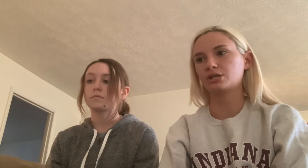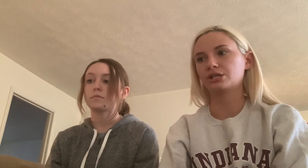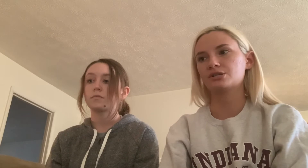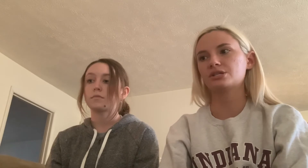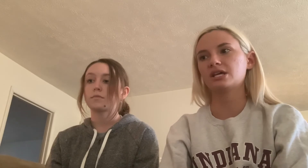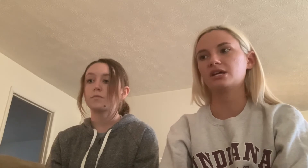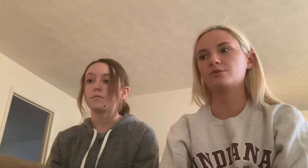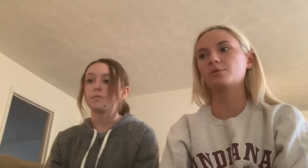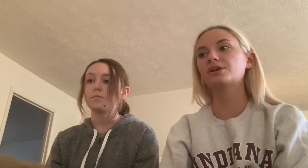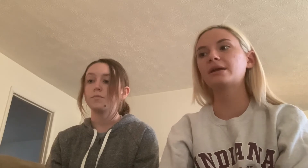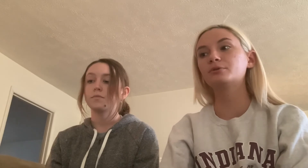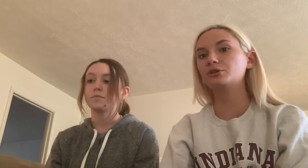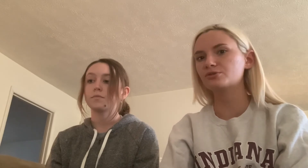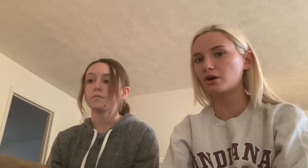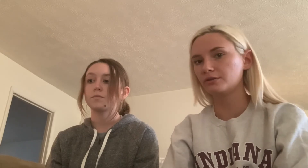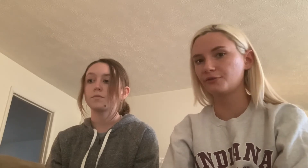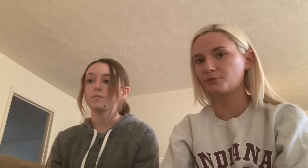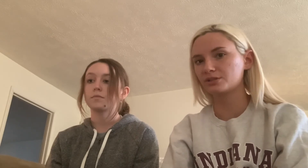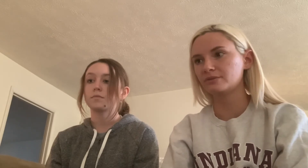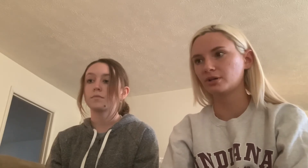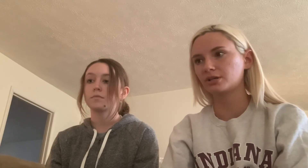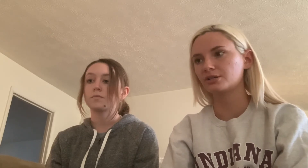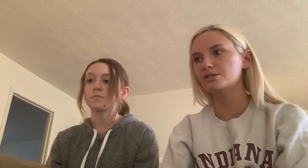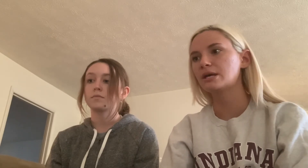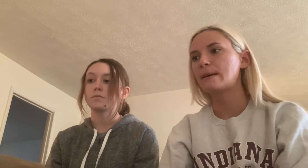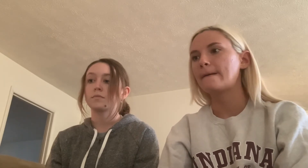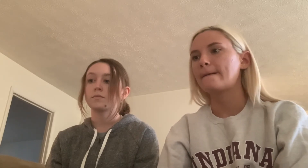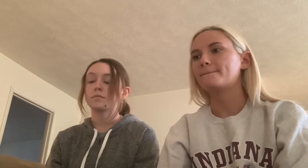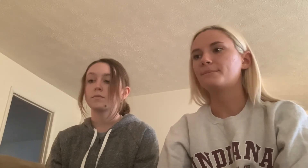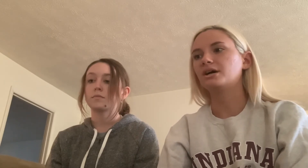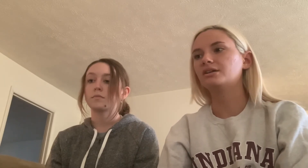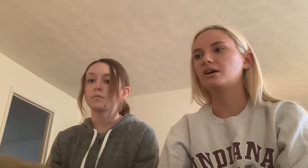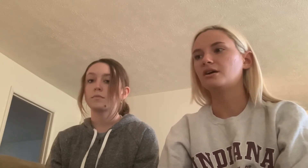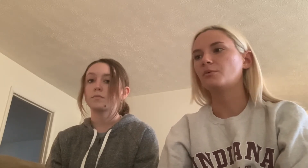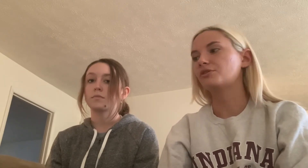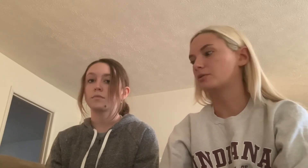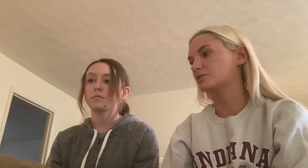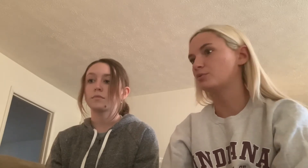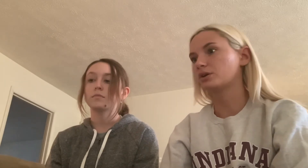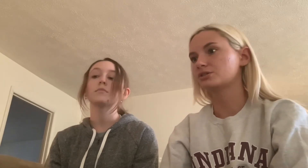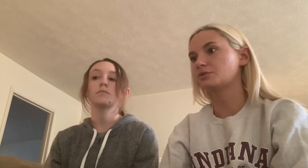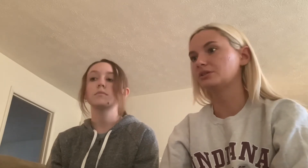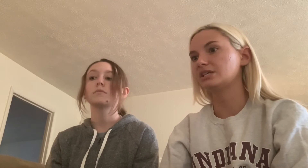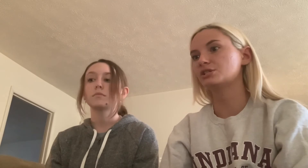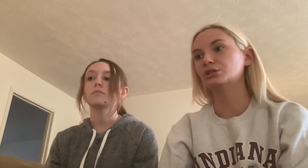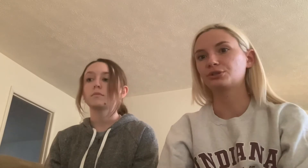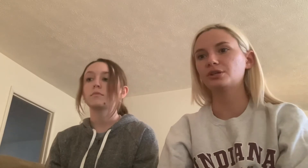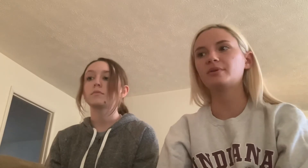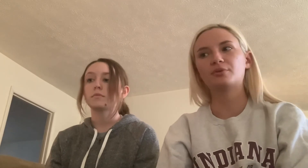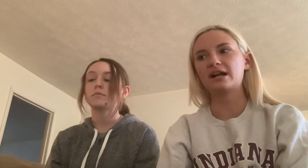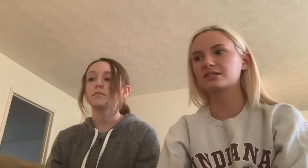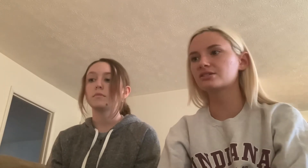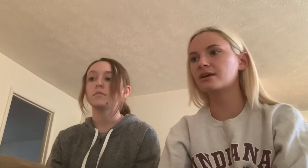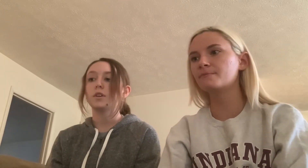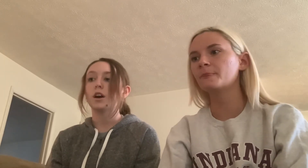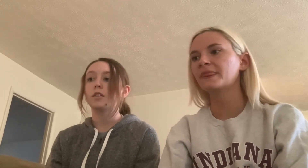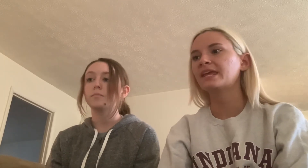markers, and we weren't able to use all of the 14 markers, but we thought it was important to at least learn them and practice them. Yeah. So